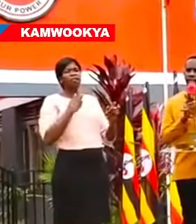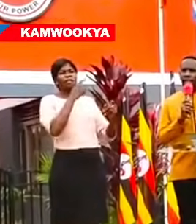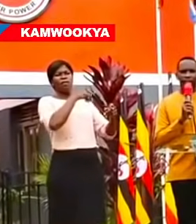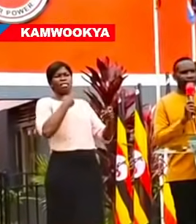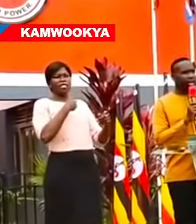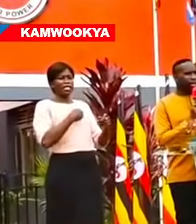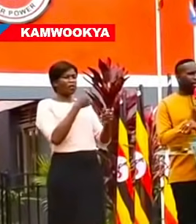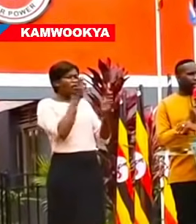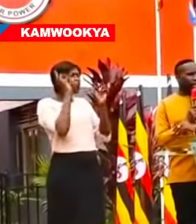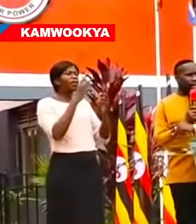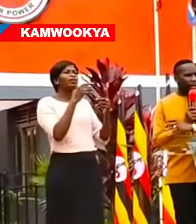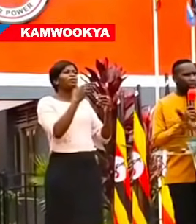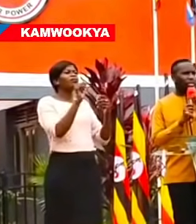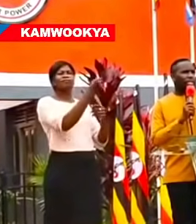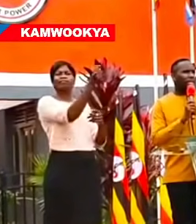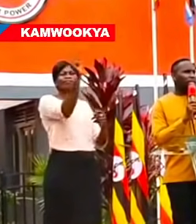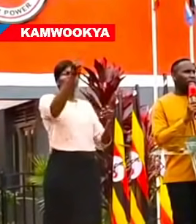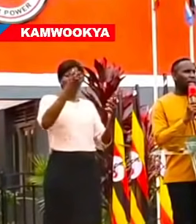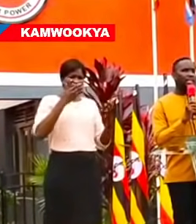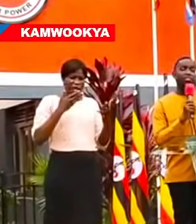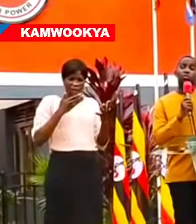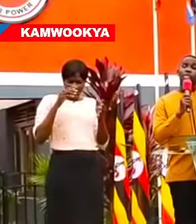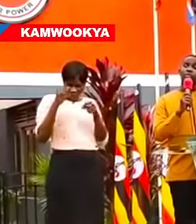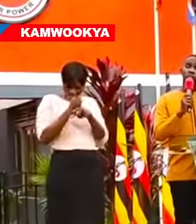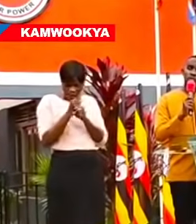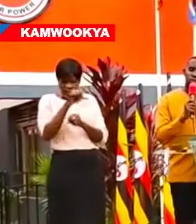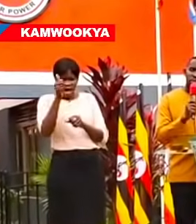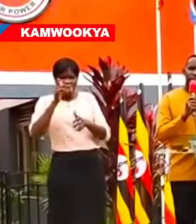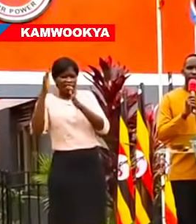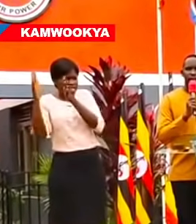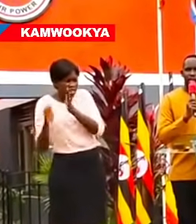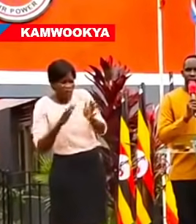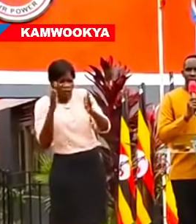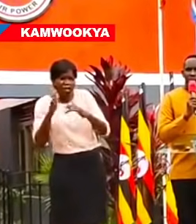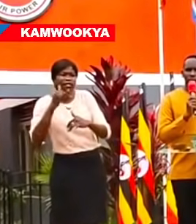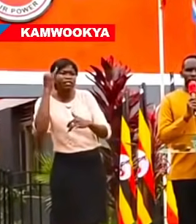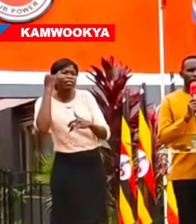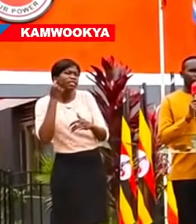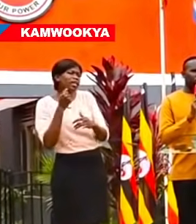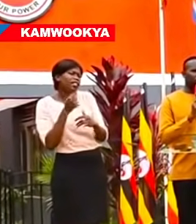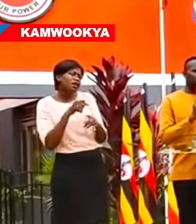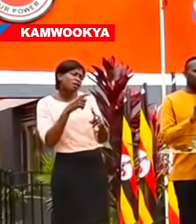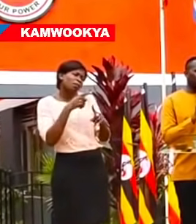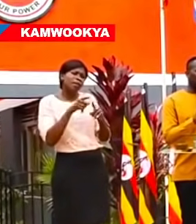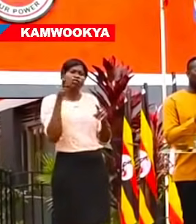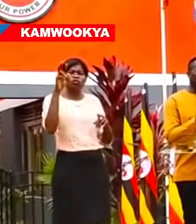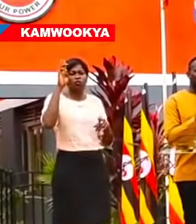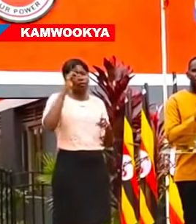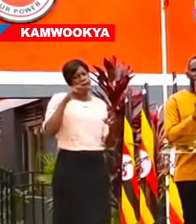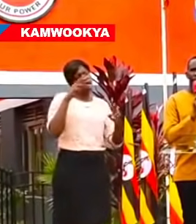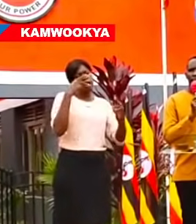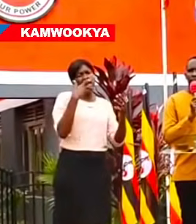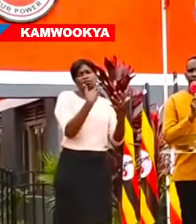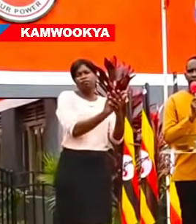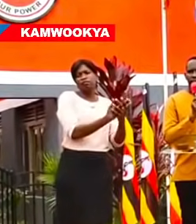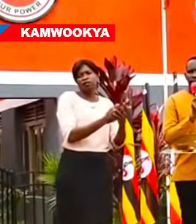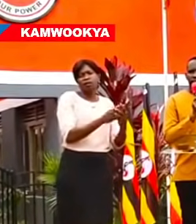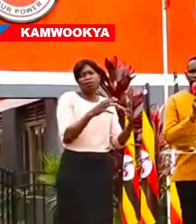nga beetaayaaya nga bakola enteekateeka ate zikola ebikolobero ebirala. So ffe tugamba nti ensonga eno